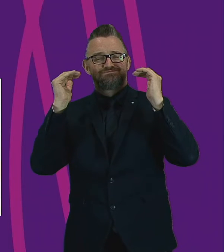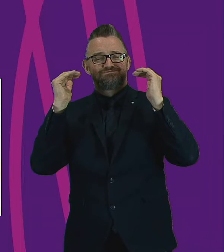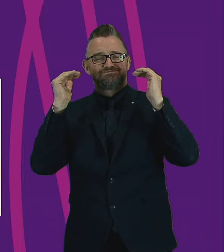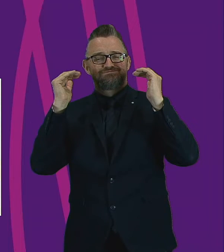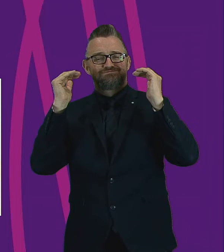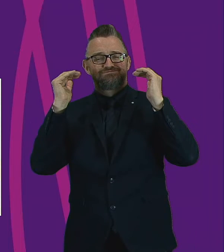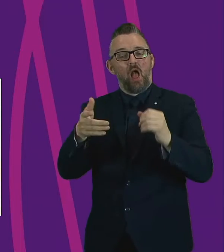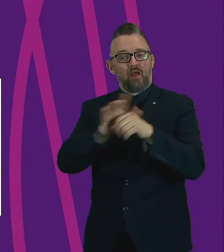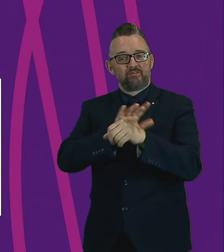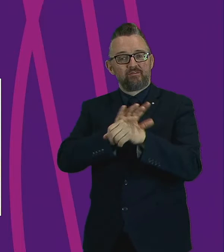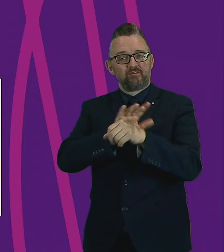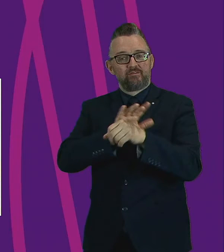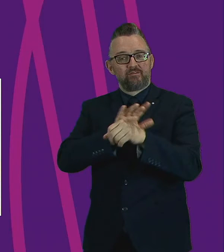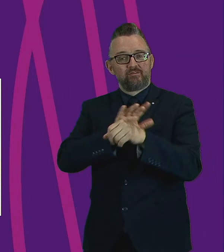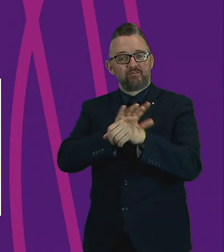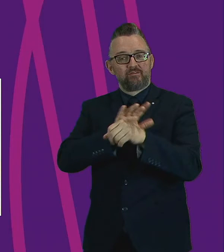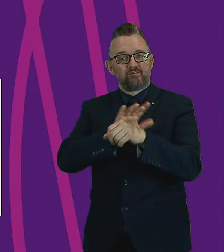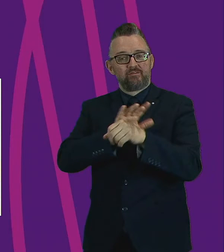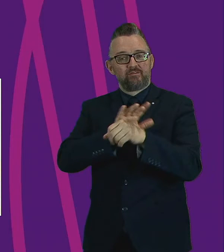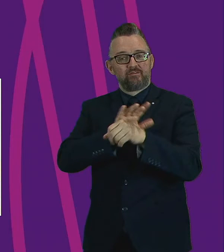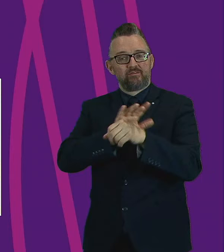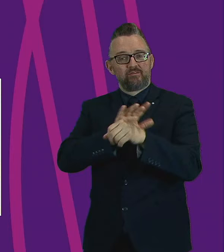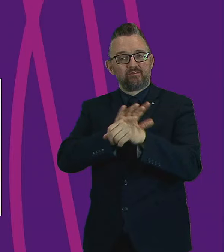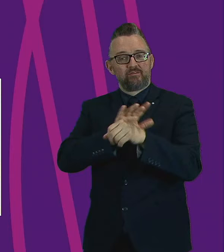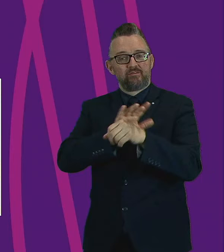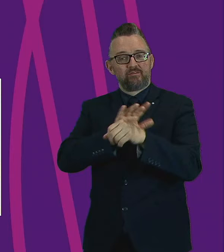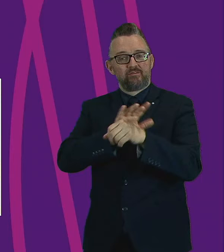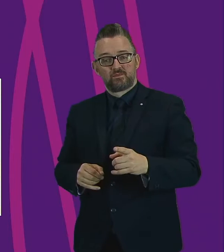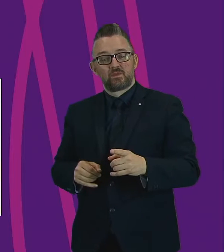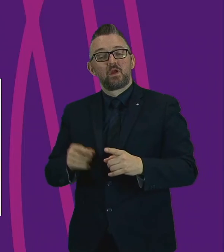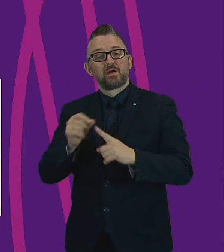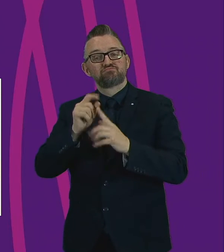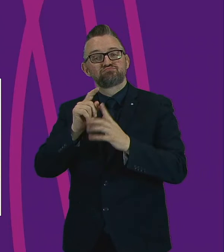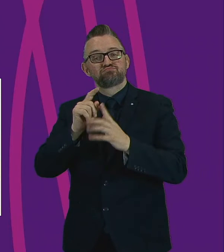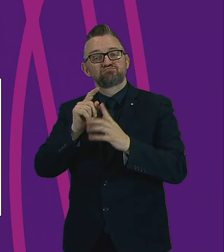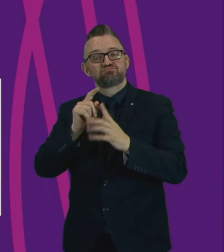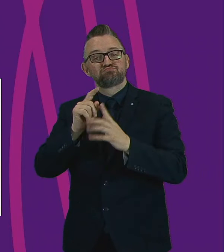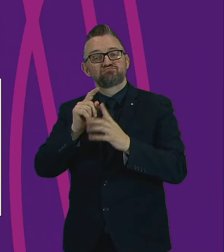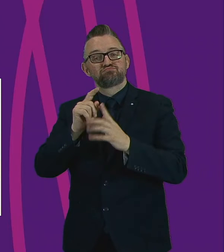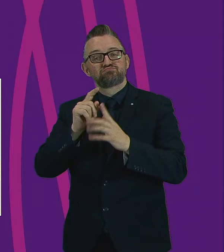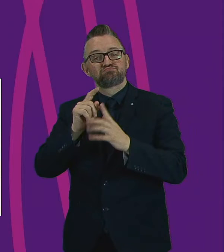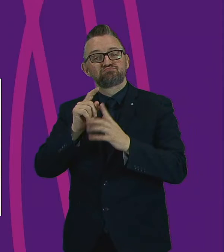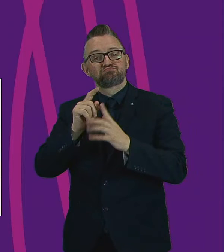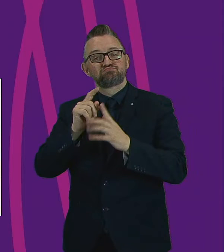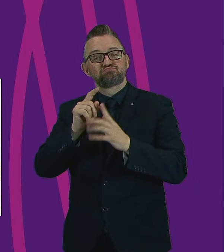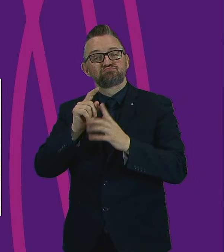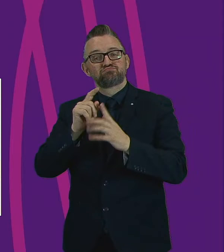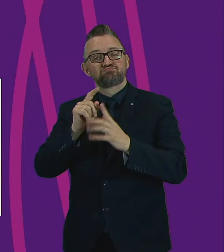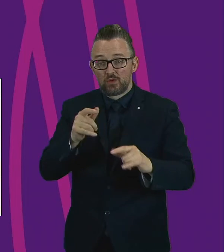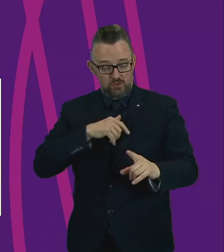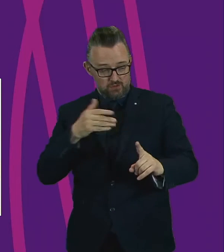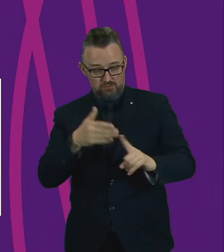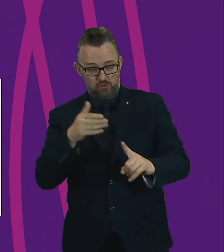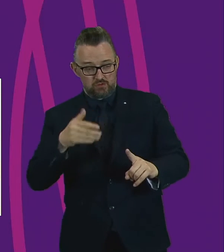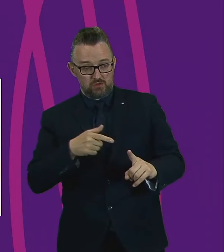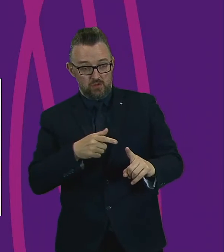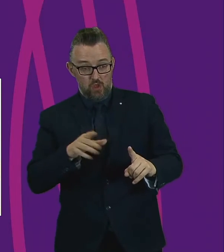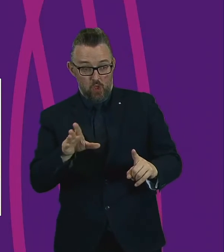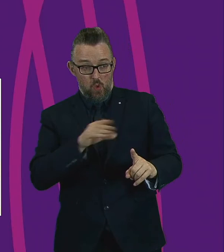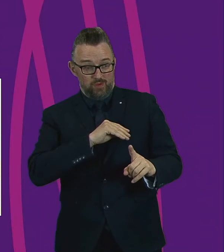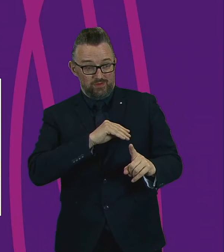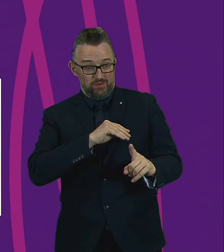the 80%. Now, don't analyse projects to death. If we could spot the winning projects, if I could, I'd